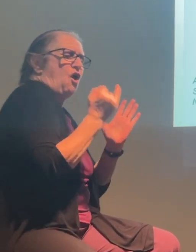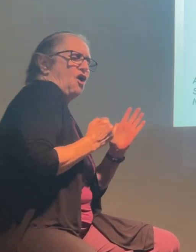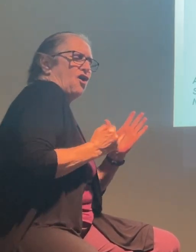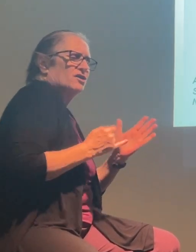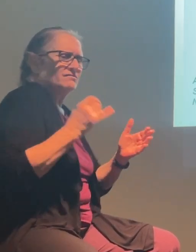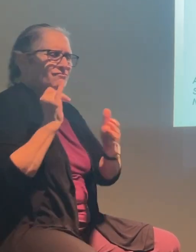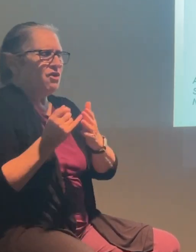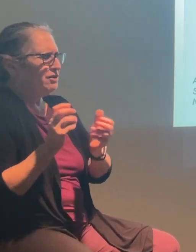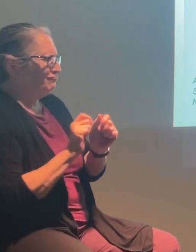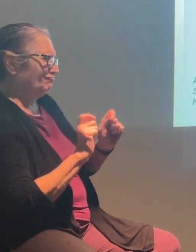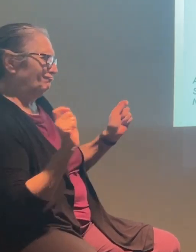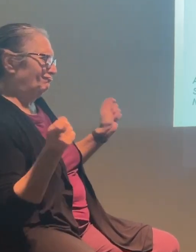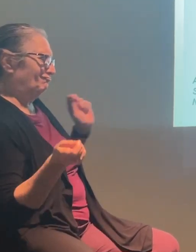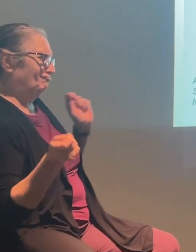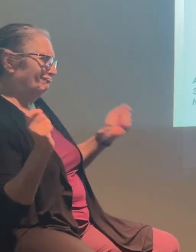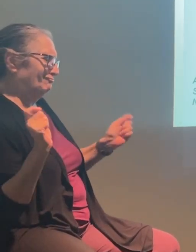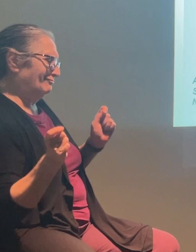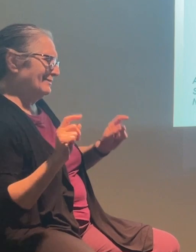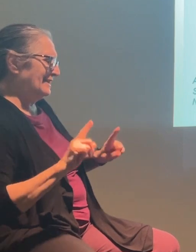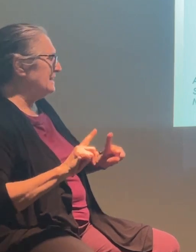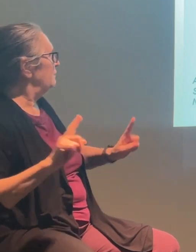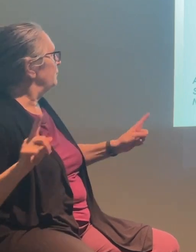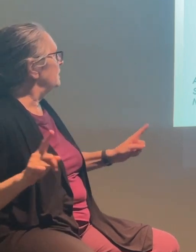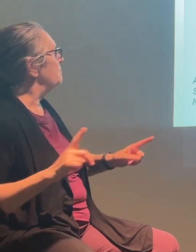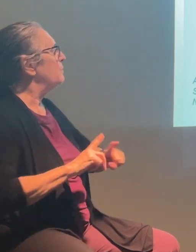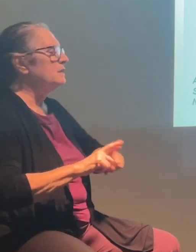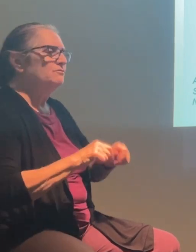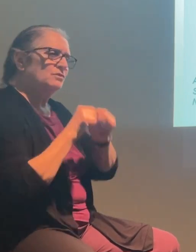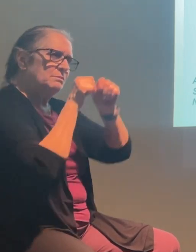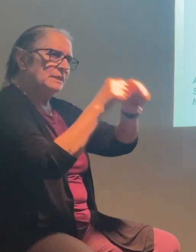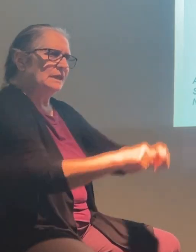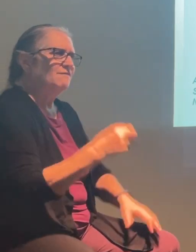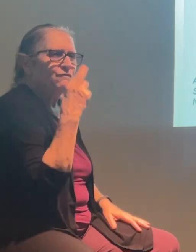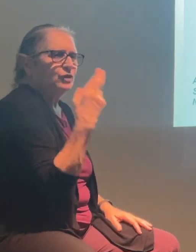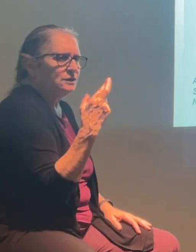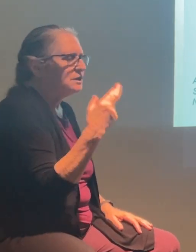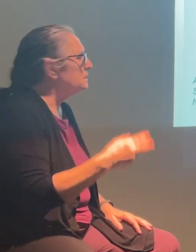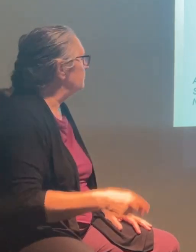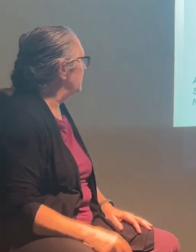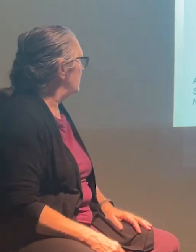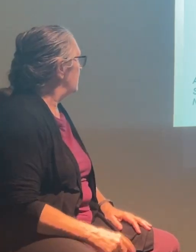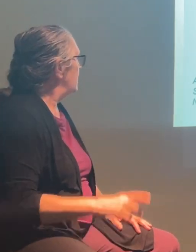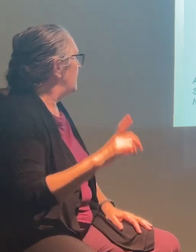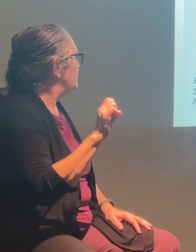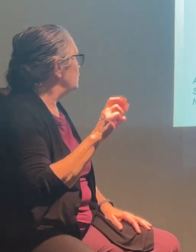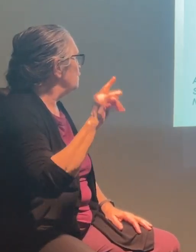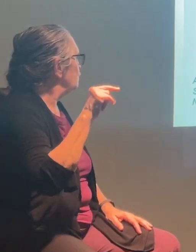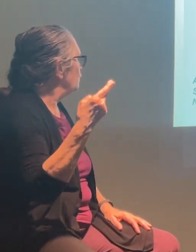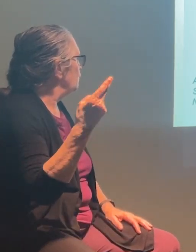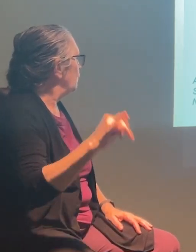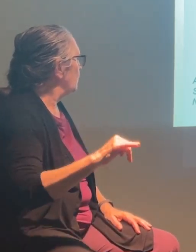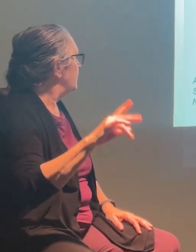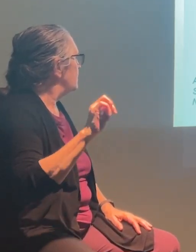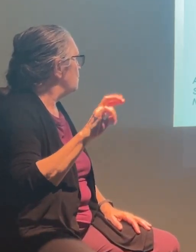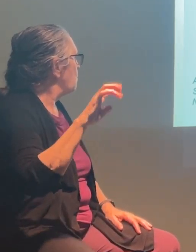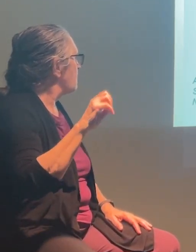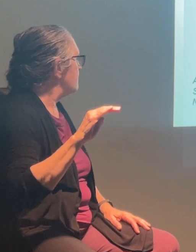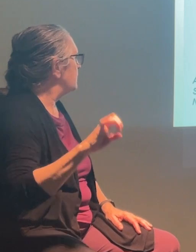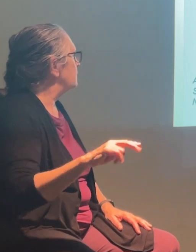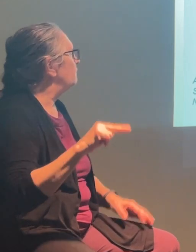is a photo from 1946 by Dorothy Norman, sorry. And as you can